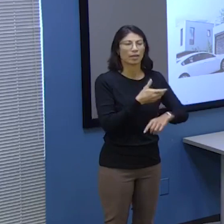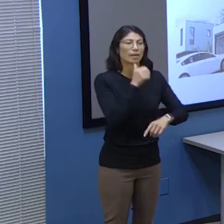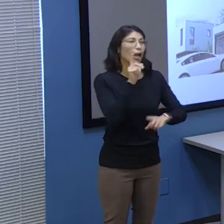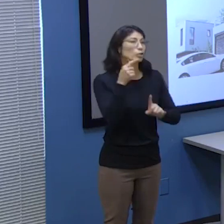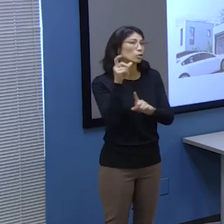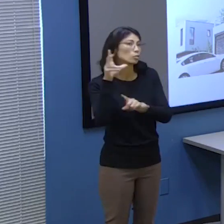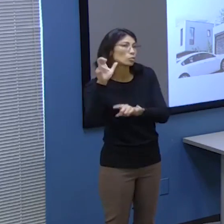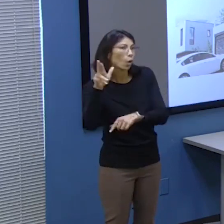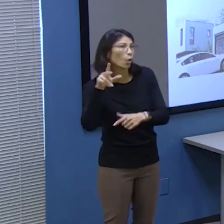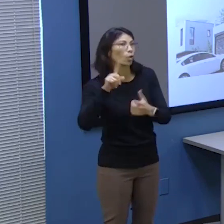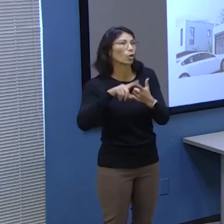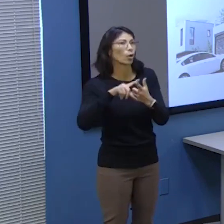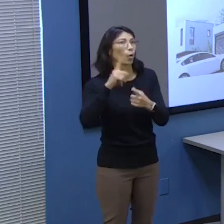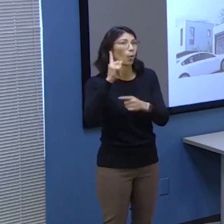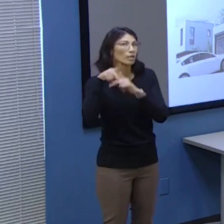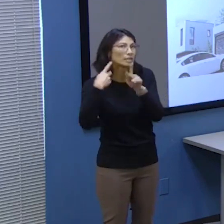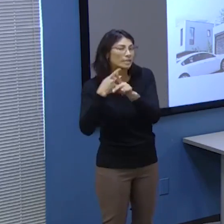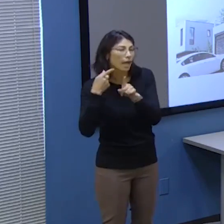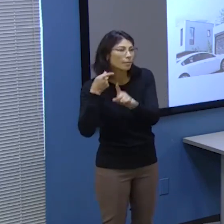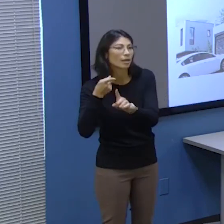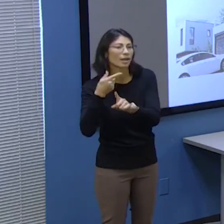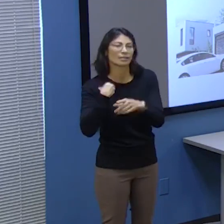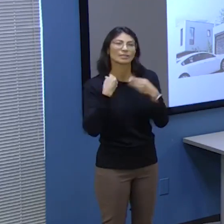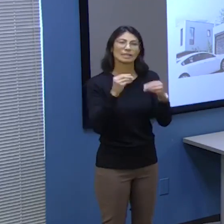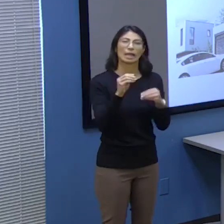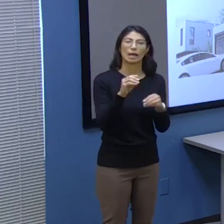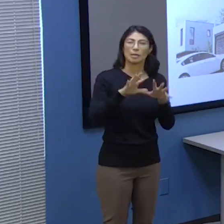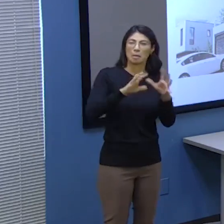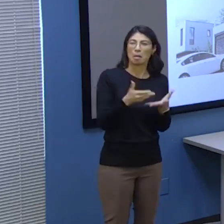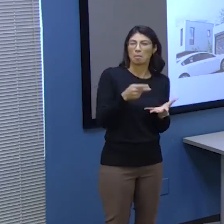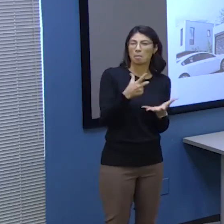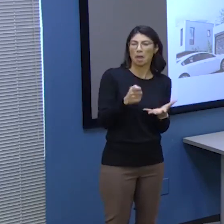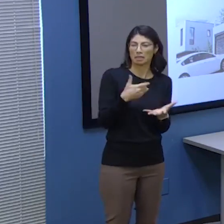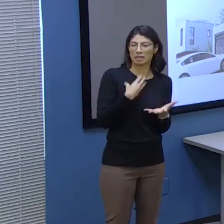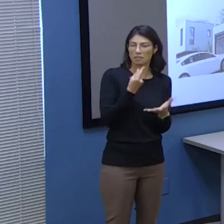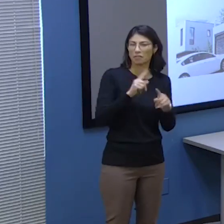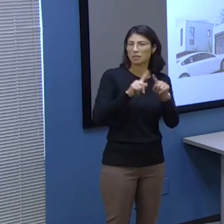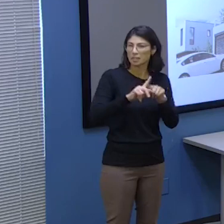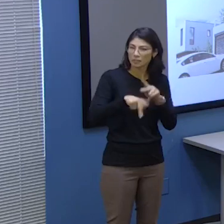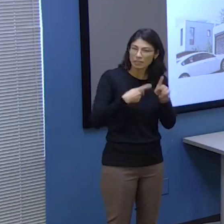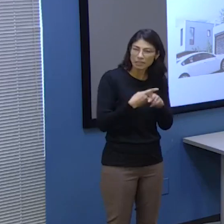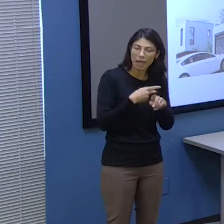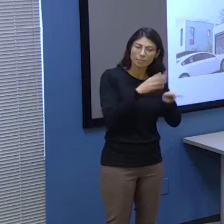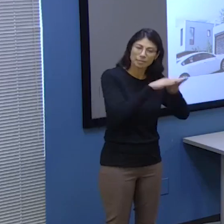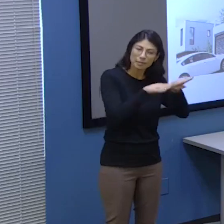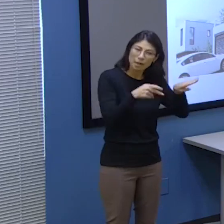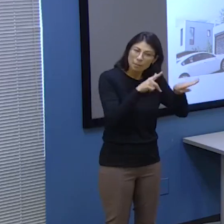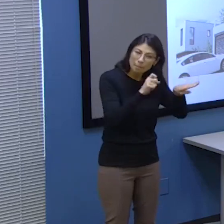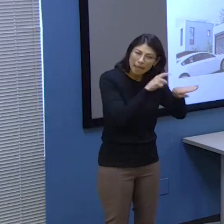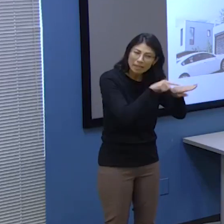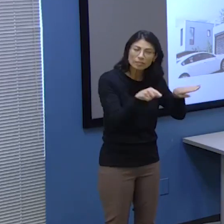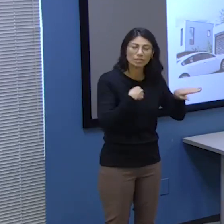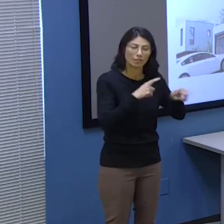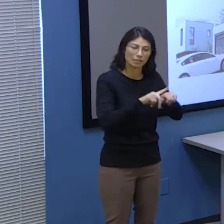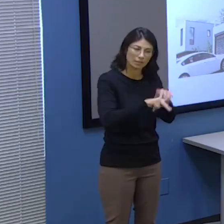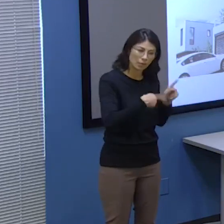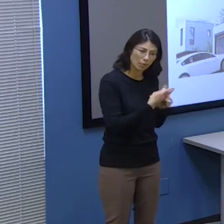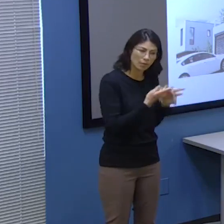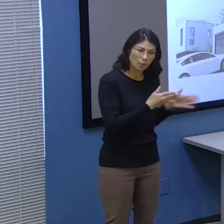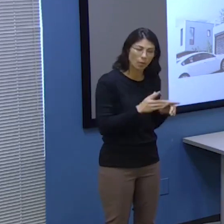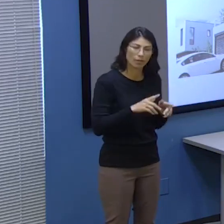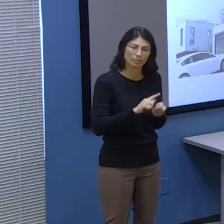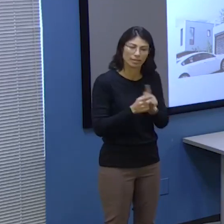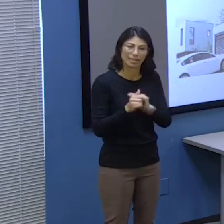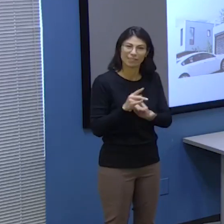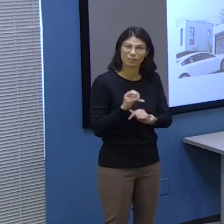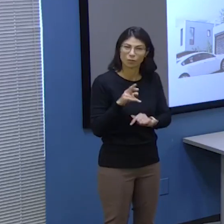it's not just one little type of solar. We sell you a set package. We've got several different types of panels, several different types of ways of doing inverters. And